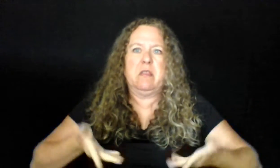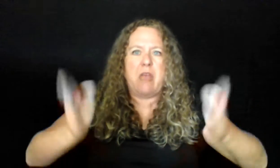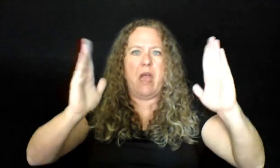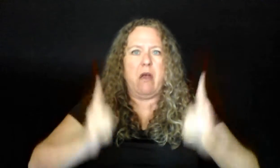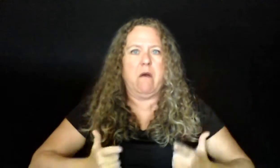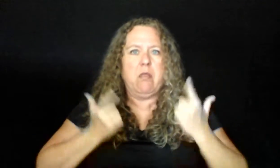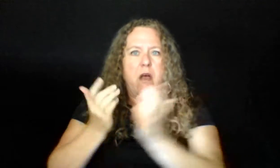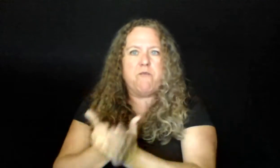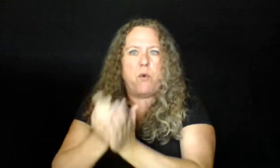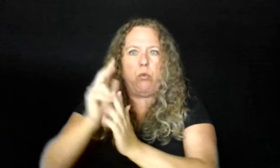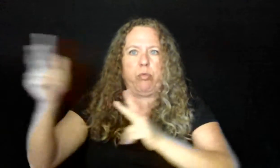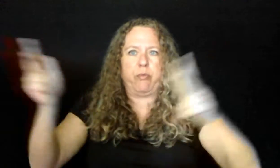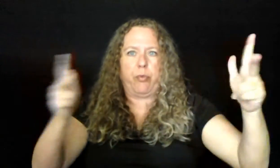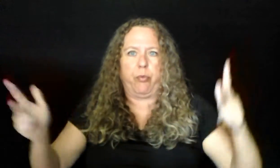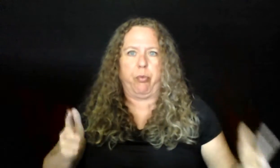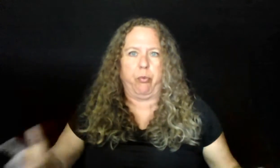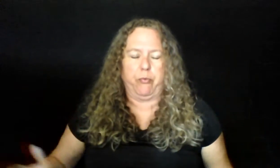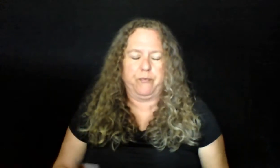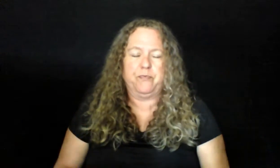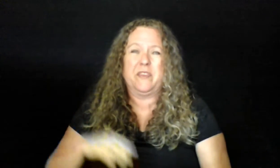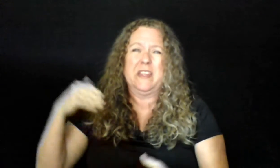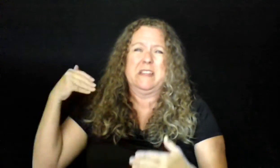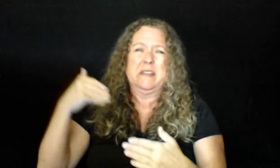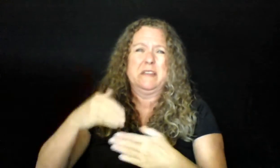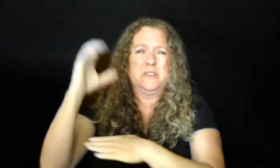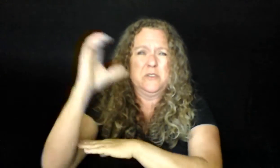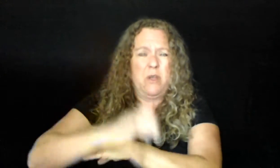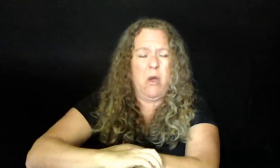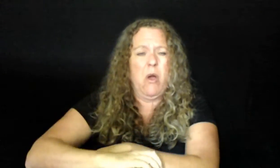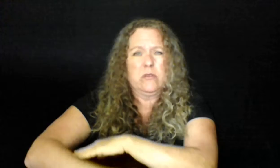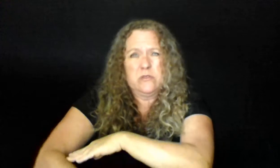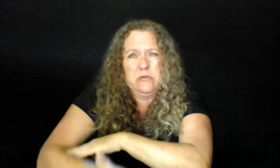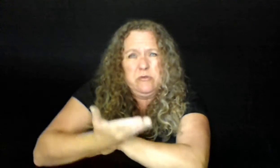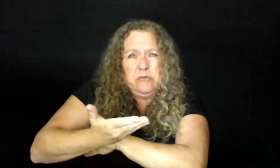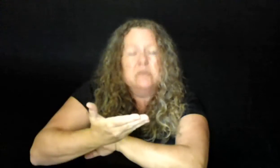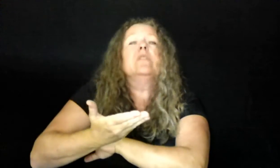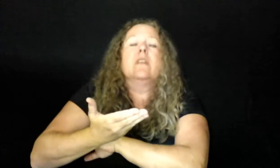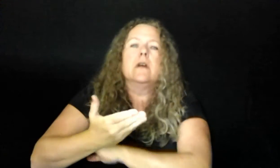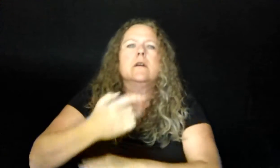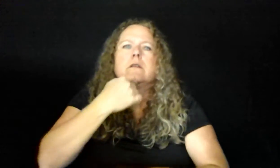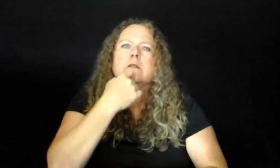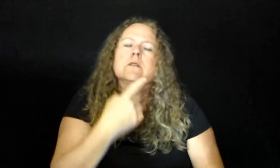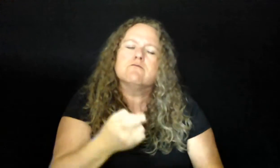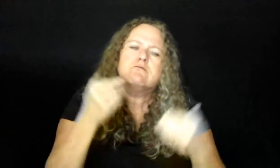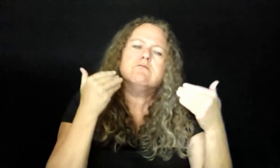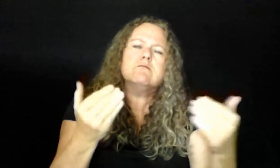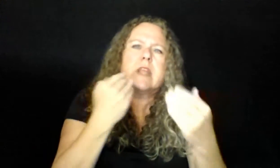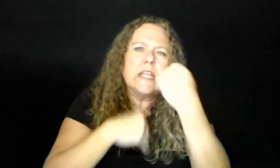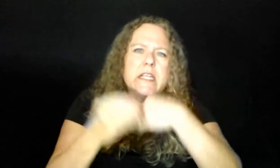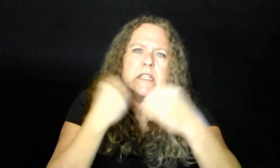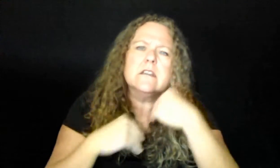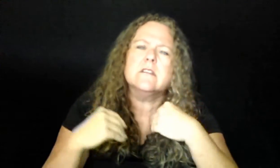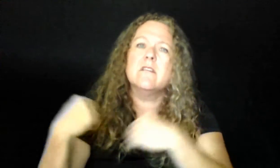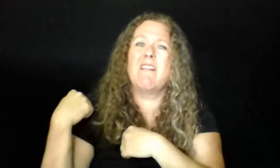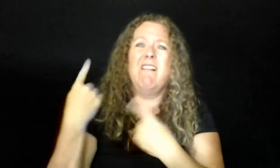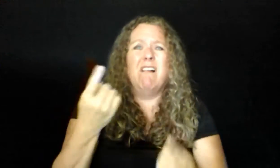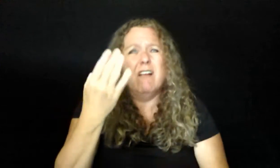all to eat. "For the last 14 days," he said, "you have been in constant suspense and have gone without food. You haven't